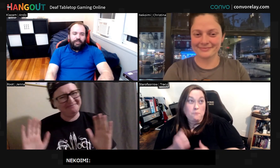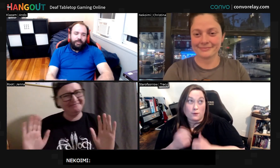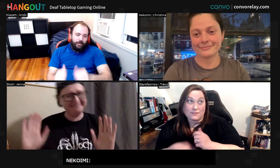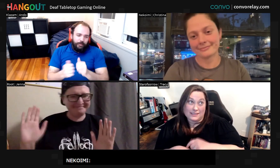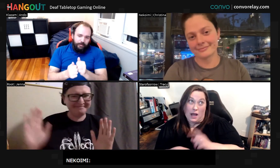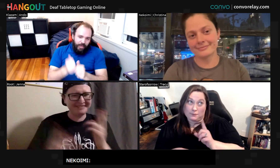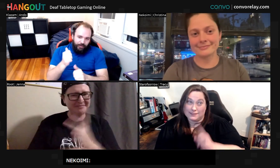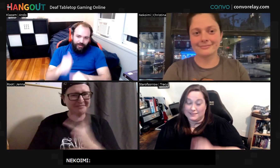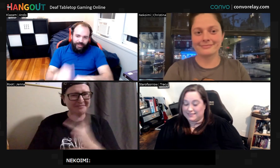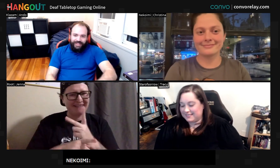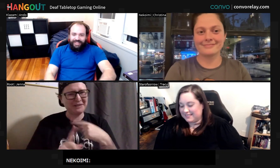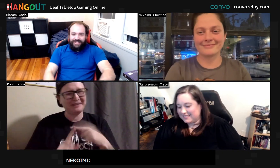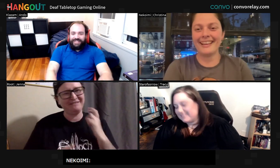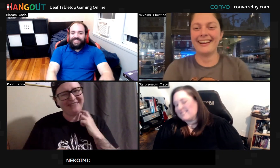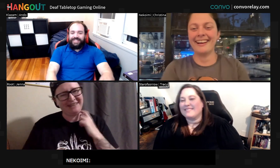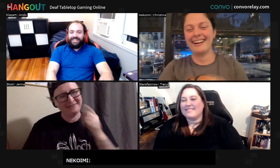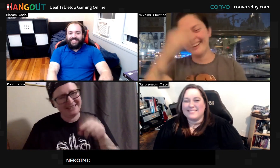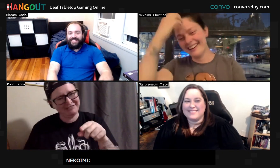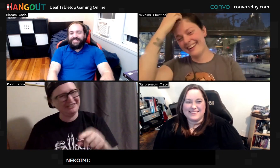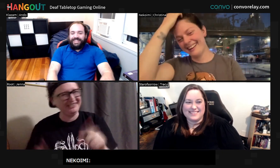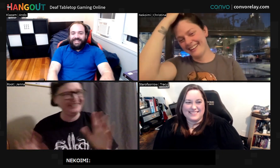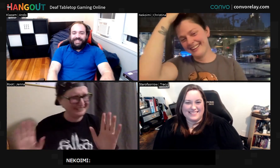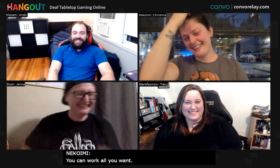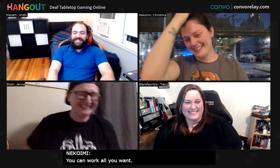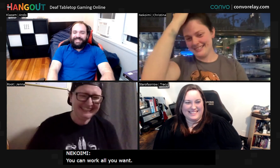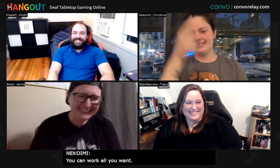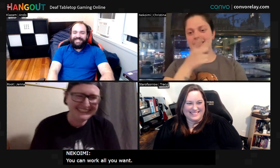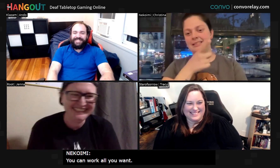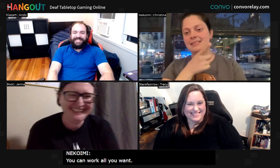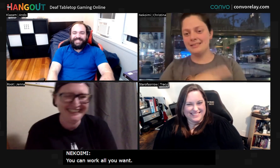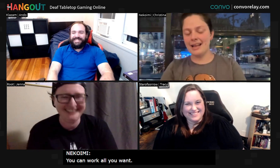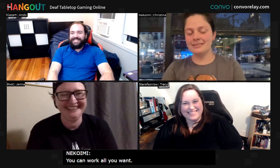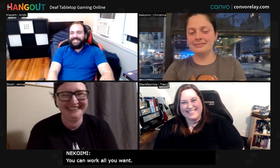We don't bite most of the time. Most of the time. Sometimes the vampires do, but